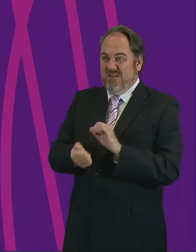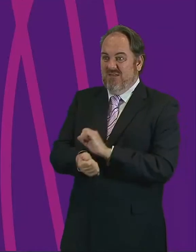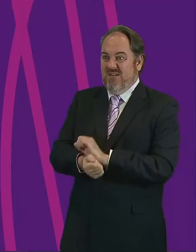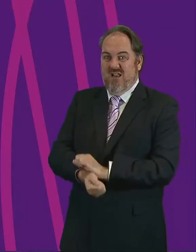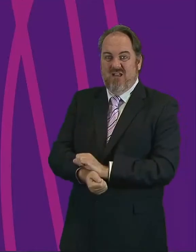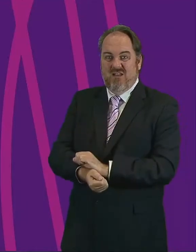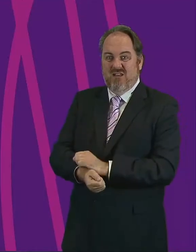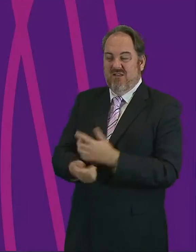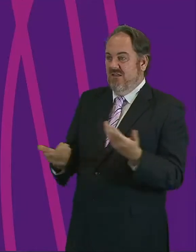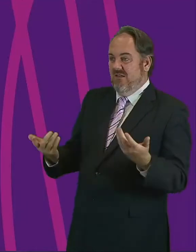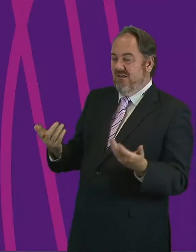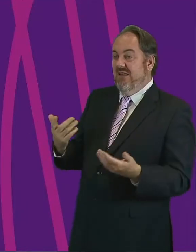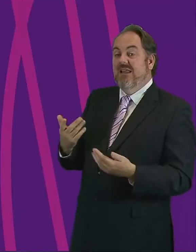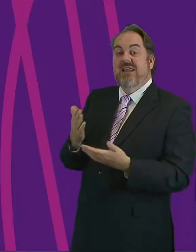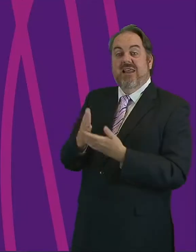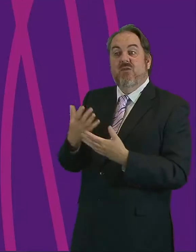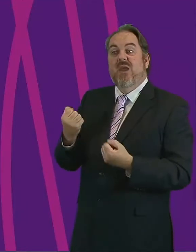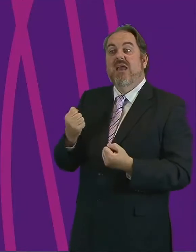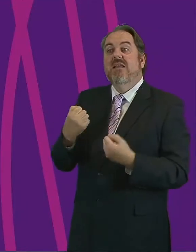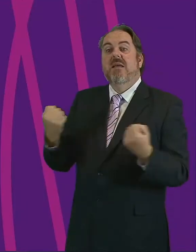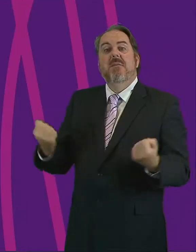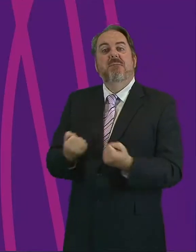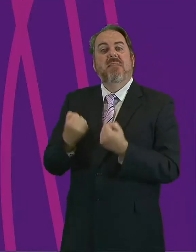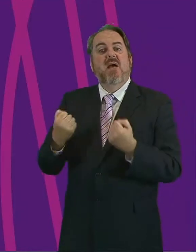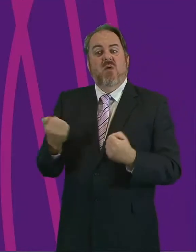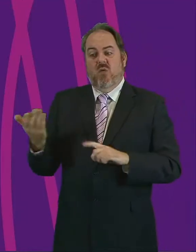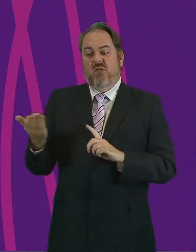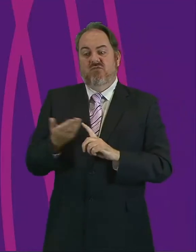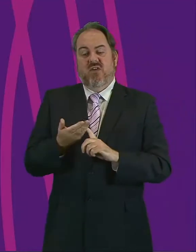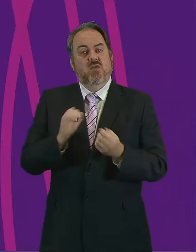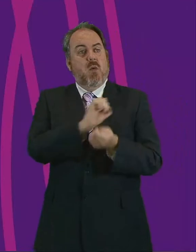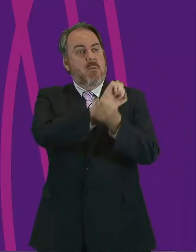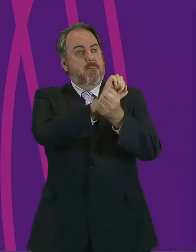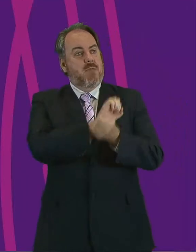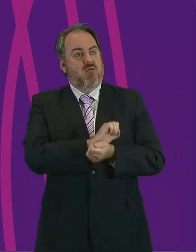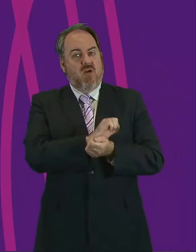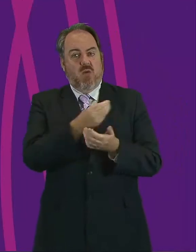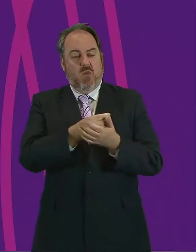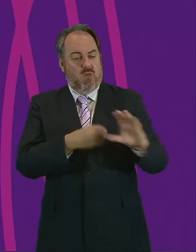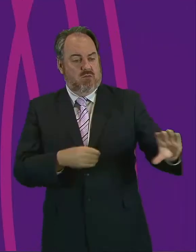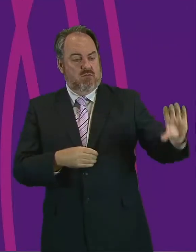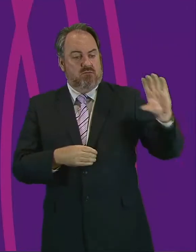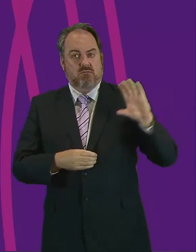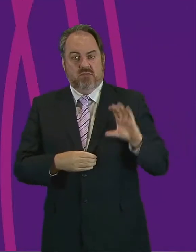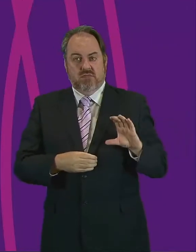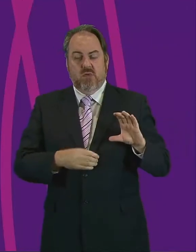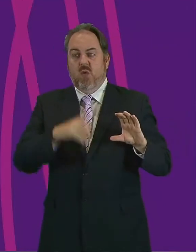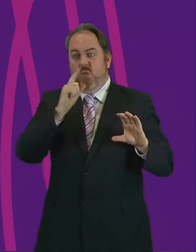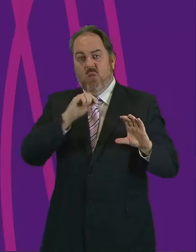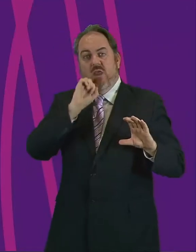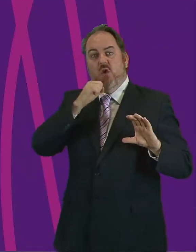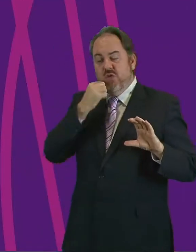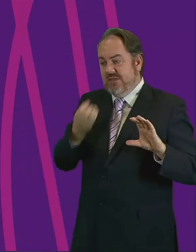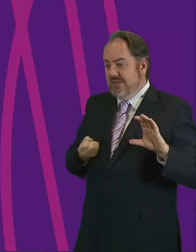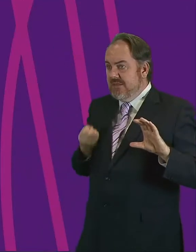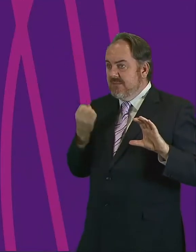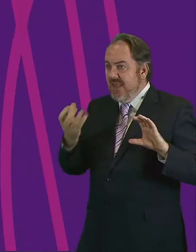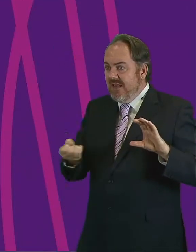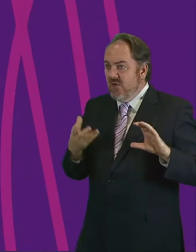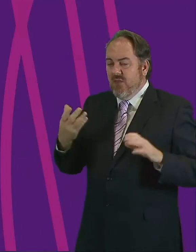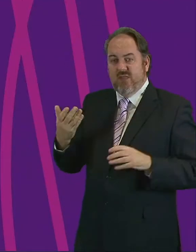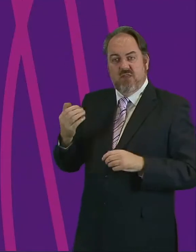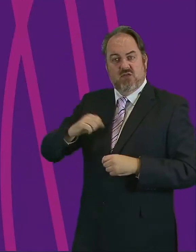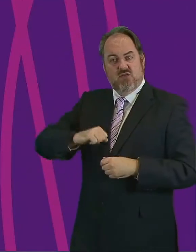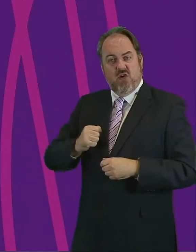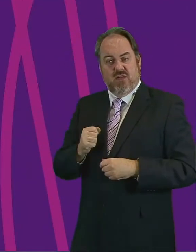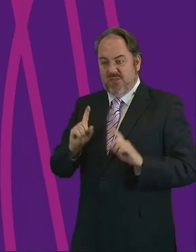had more significant borrowing powers, that would be much easier to do. In terms of how quickly we can move, we will move incredibly fast.